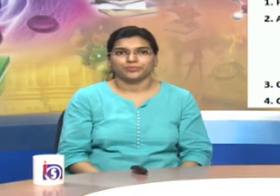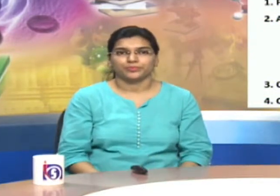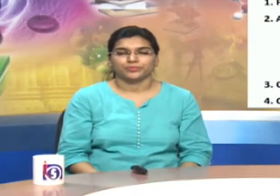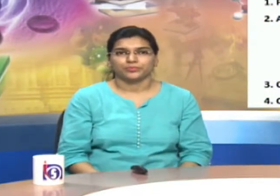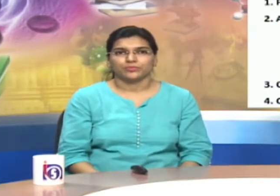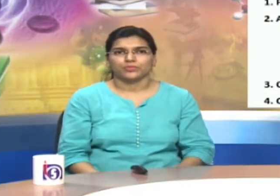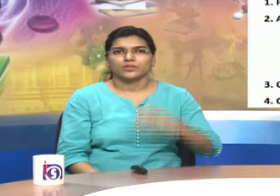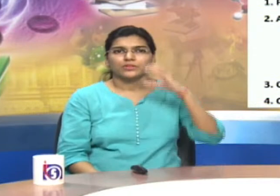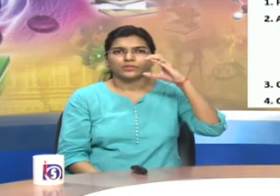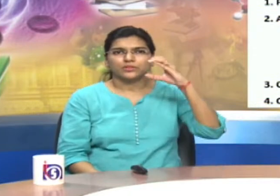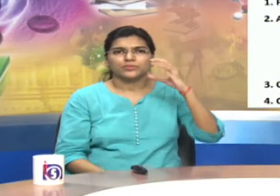word is